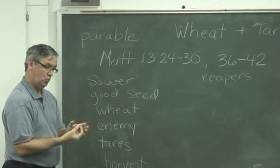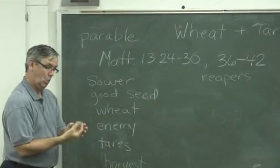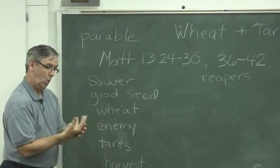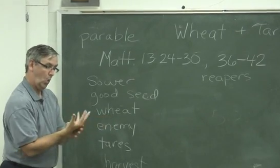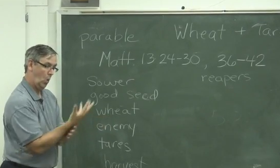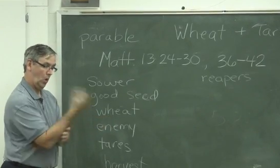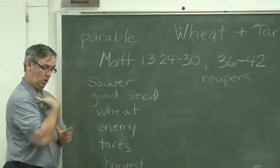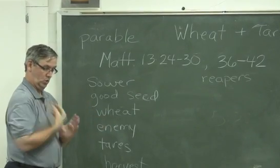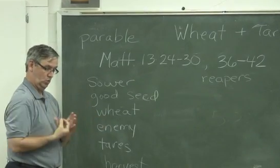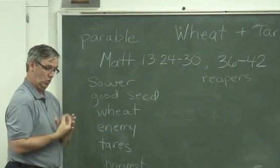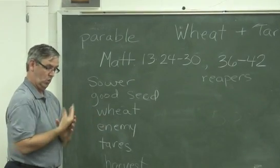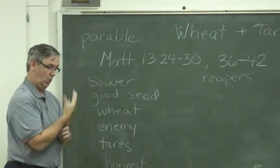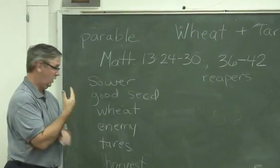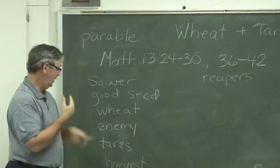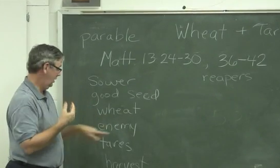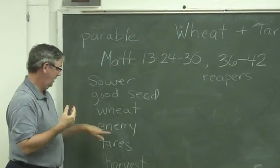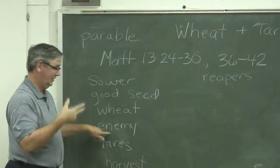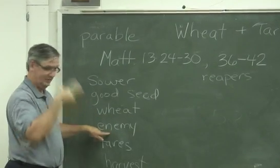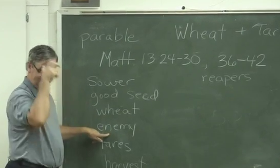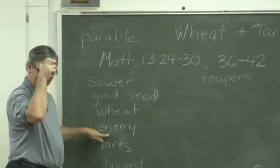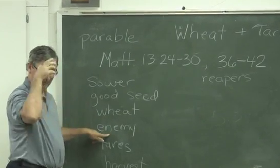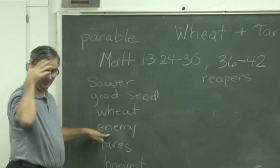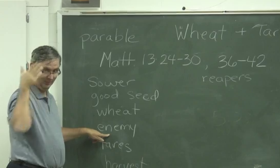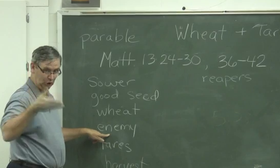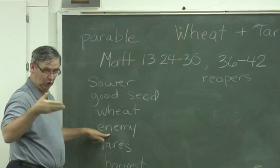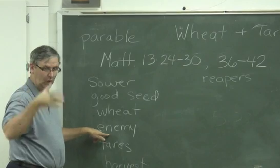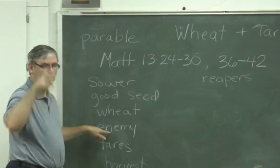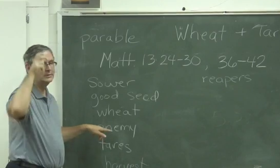it represents those who are growing in the Lord. The enemy is the devil.